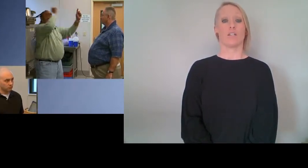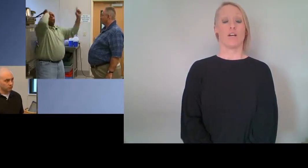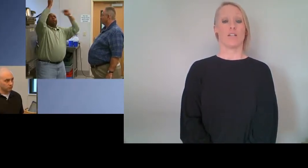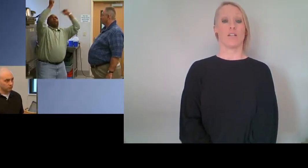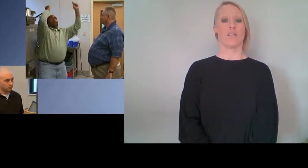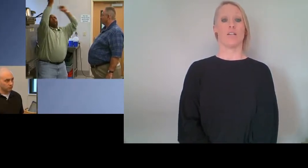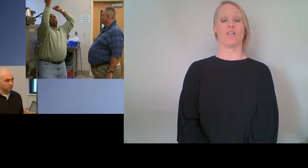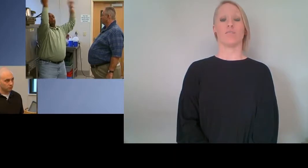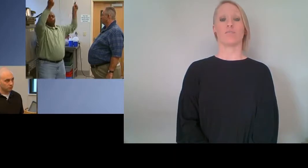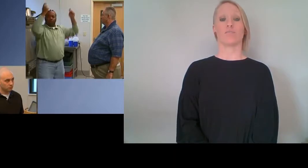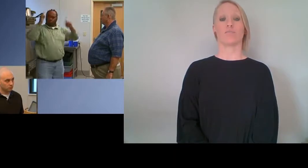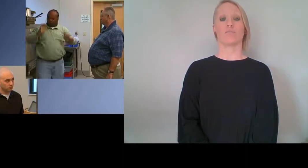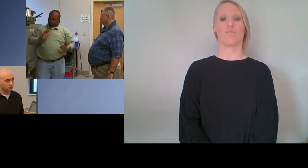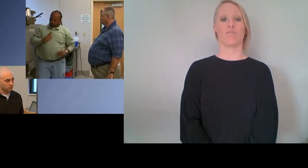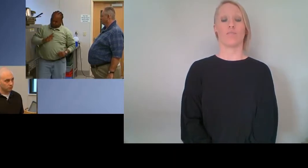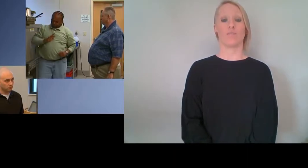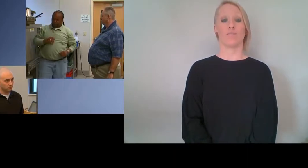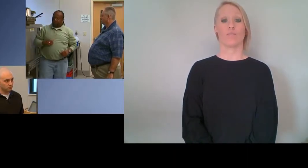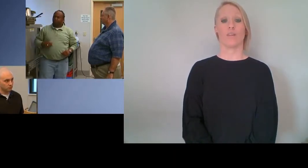And we discussed the